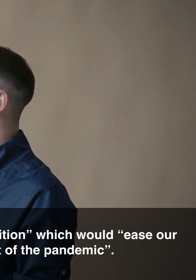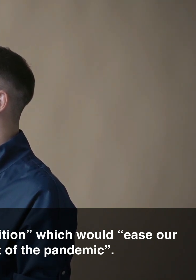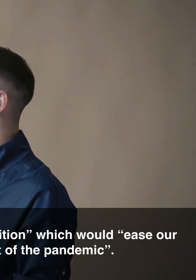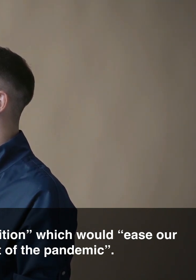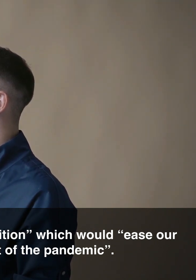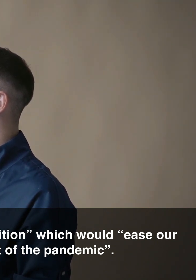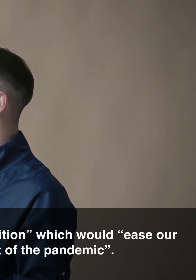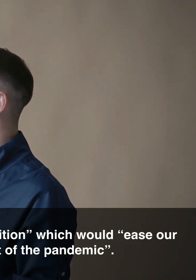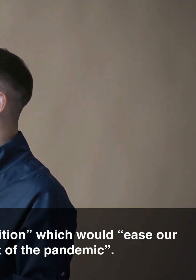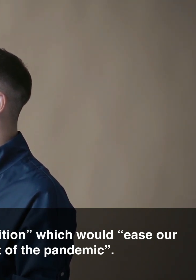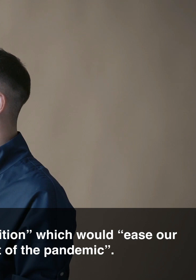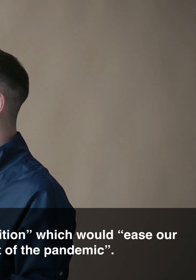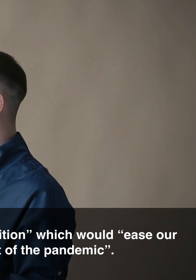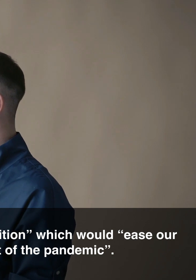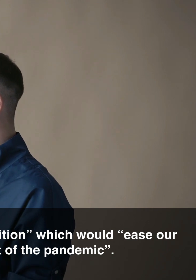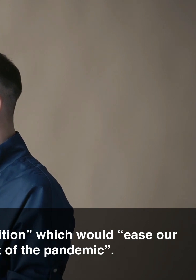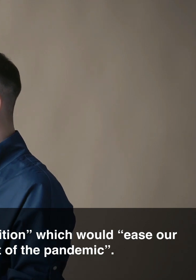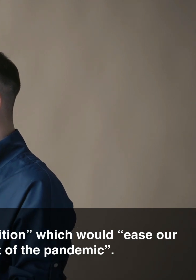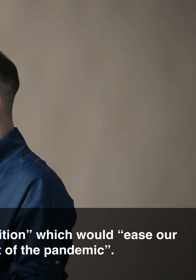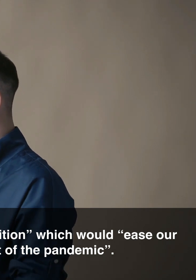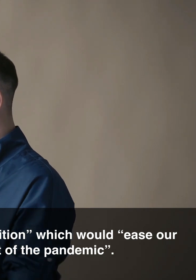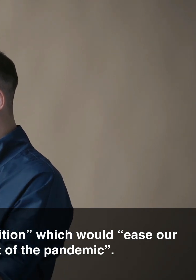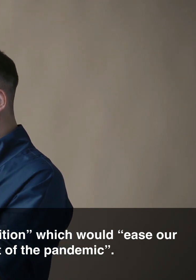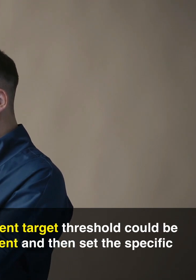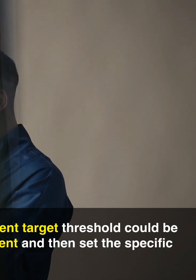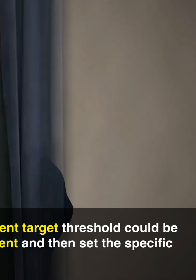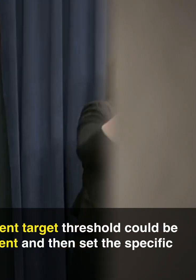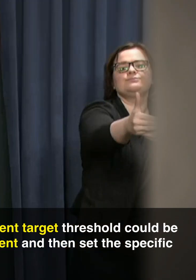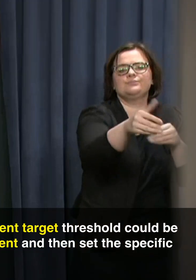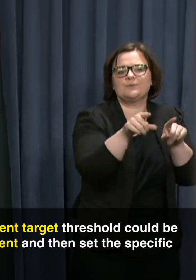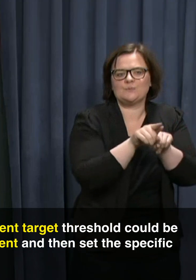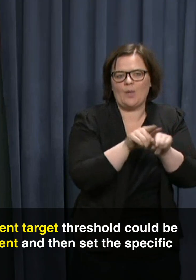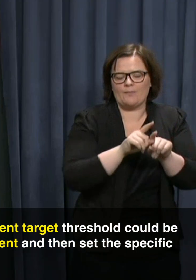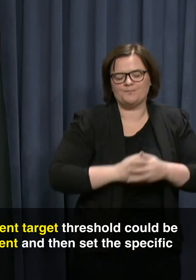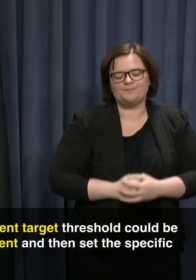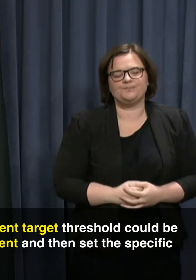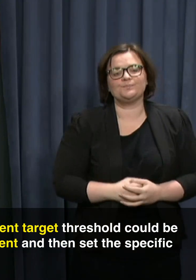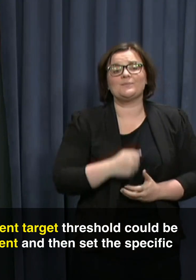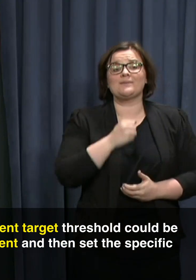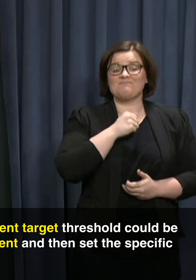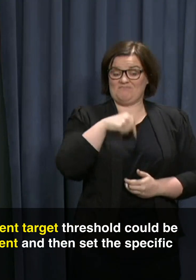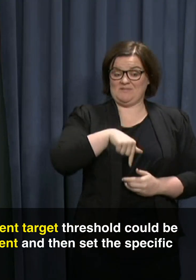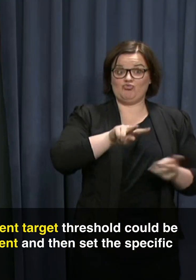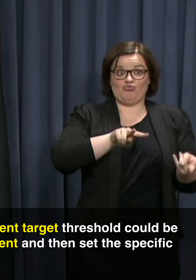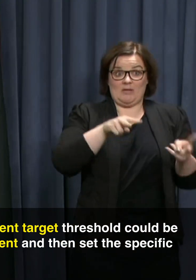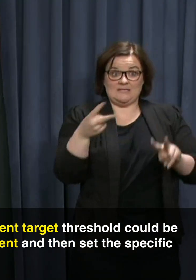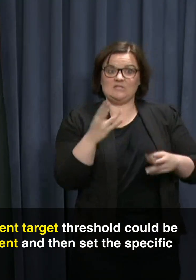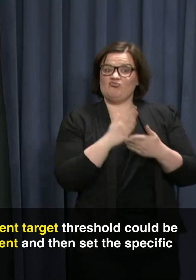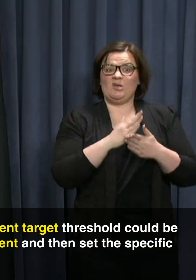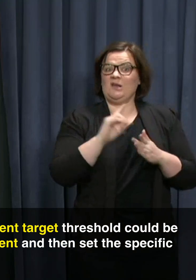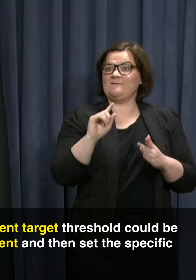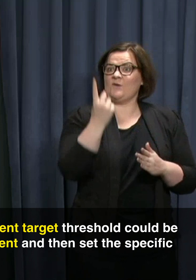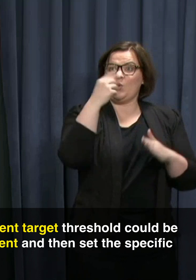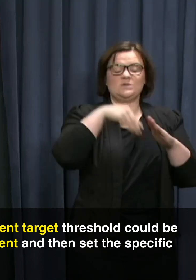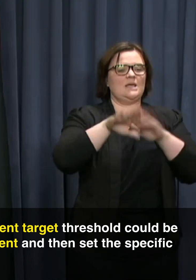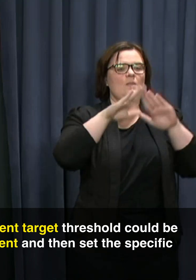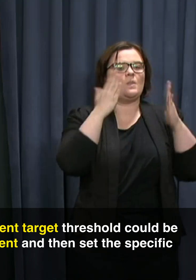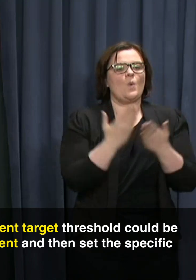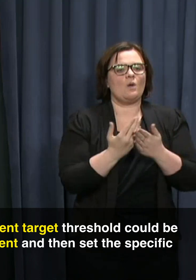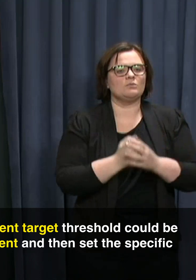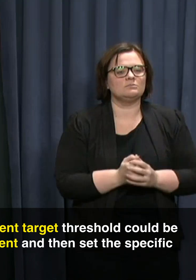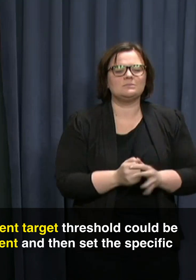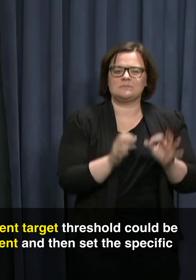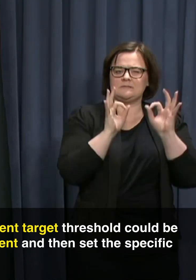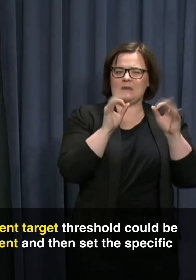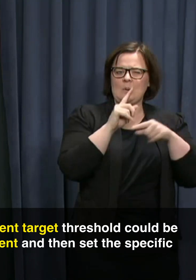and provide a soft landing out of the pandemic. Mr. McGowan said, I want to stress the 90% target threshold could